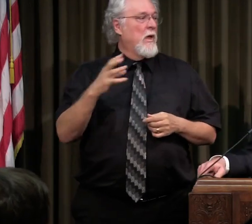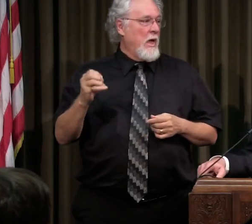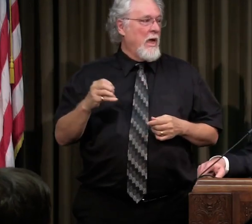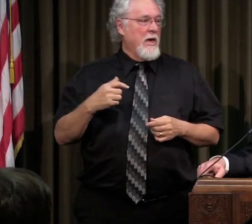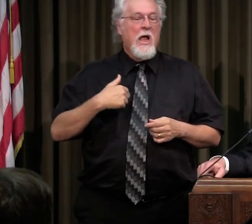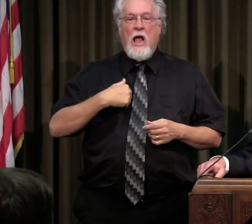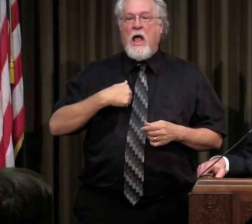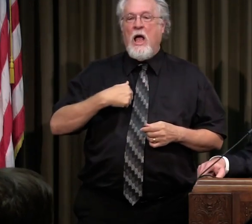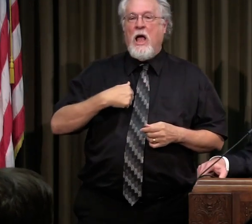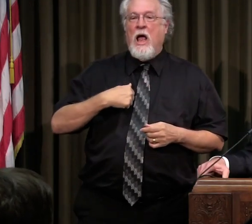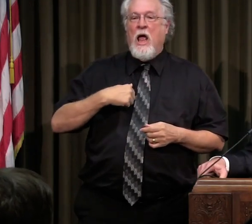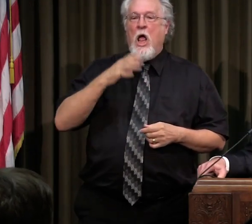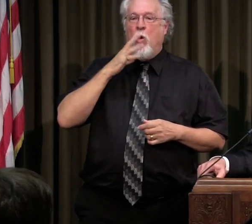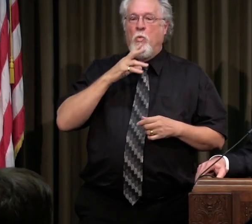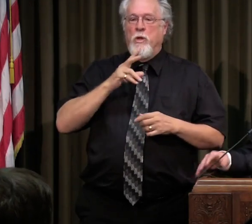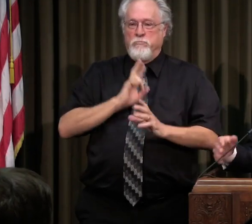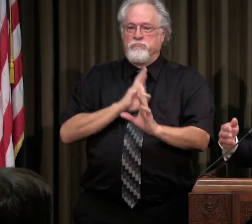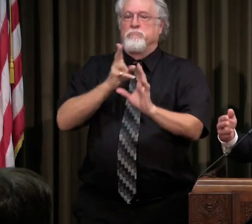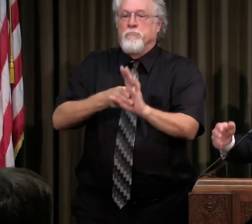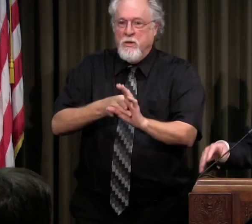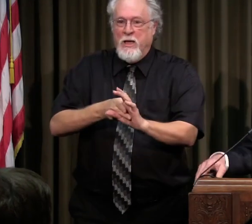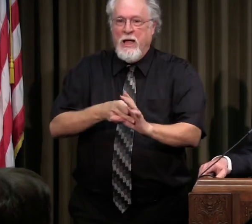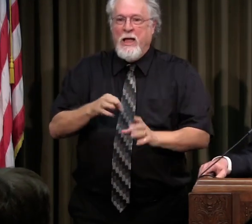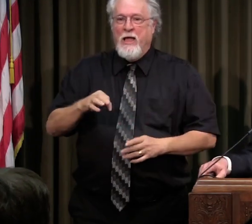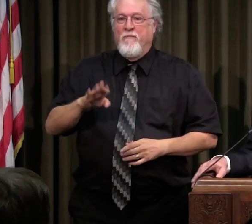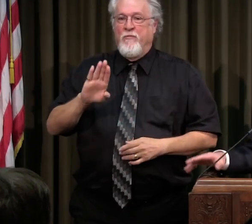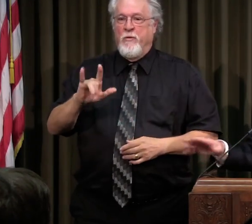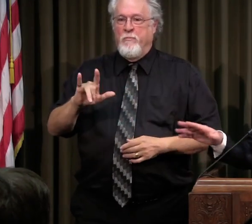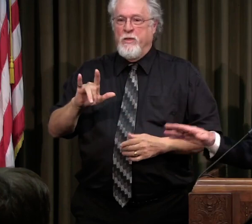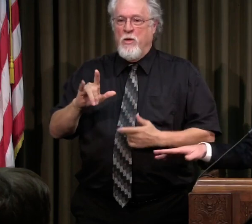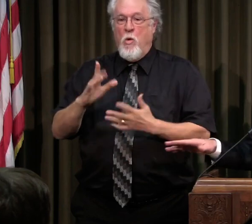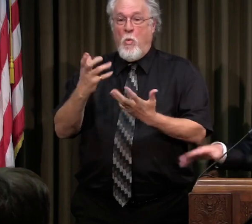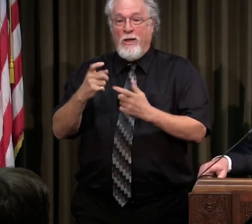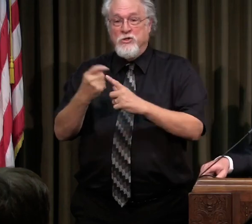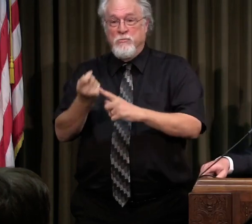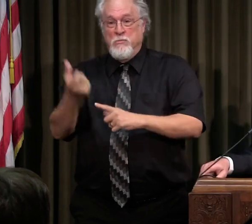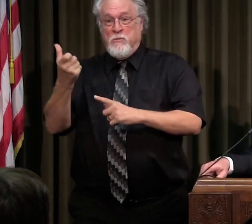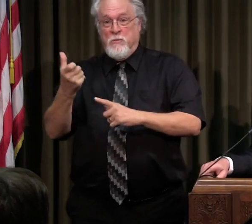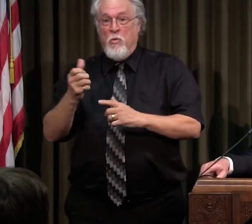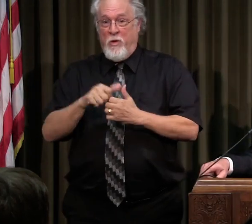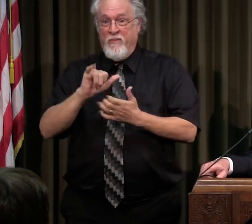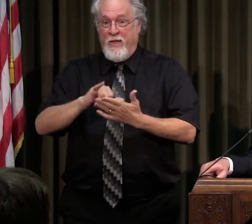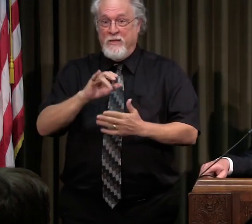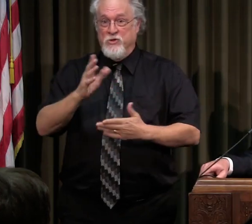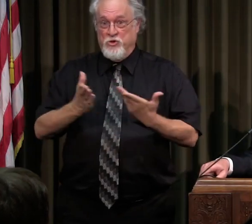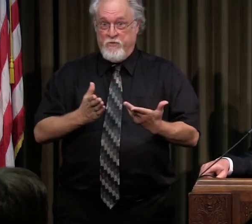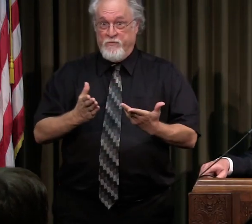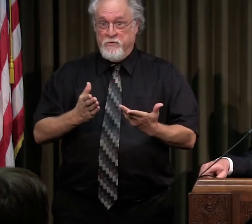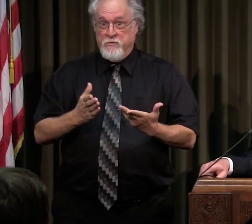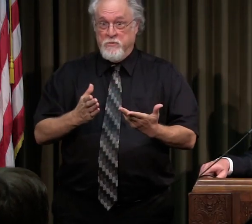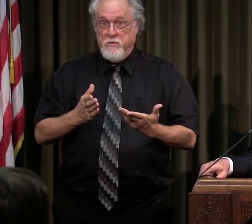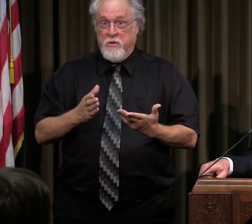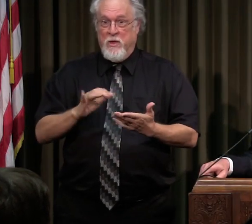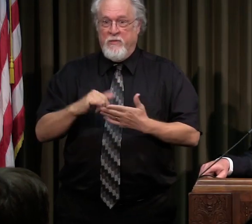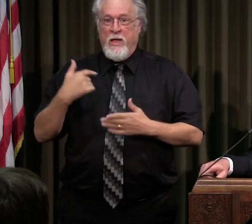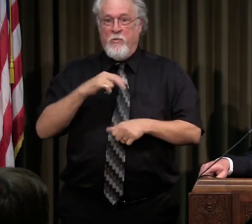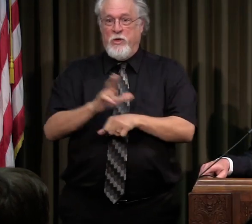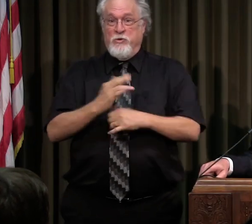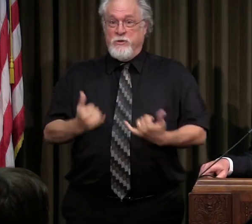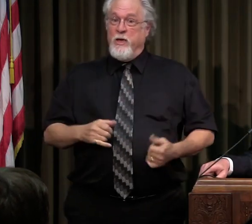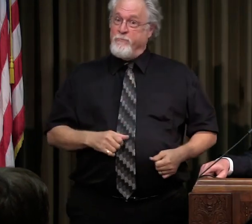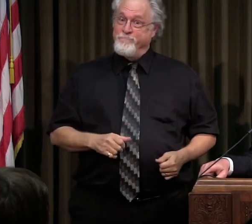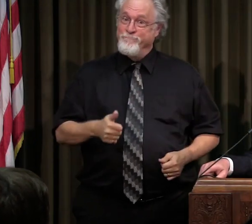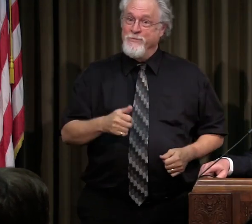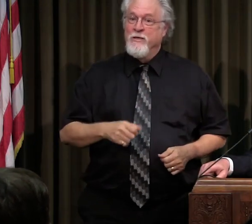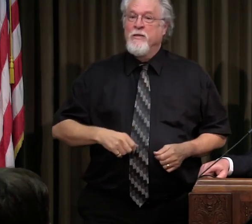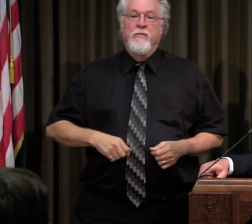I will weigh in on that if, in fact, the bill would seek to do away with the types of services that we're using today.